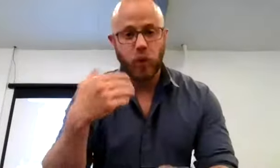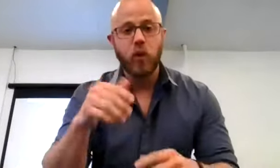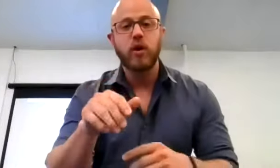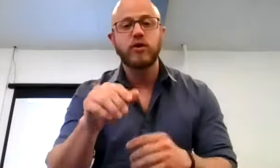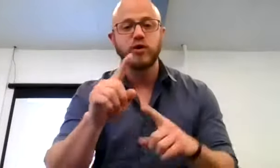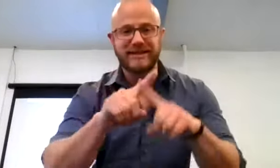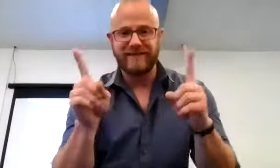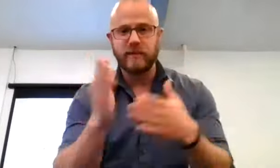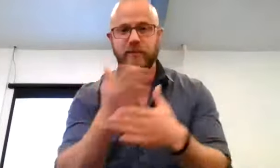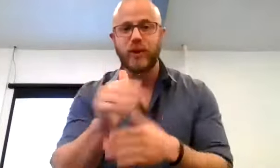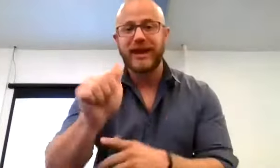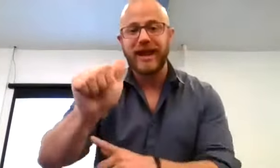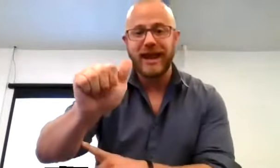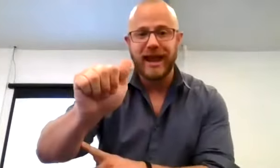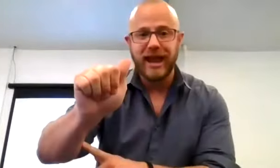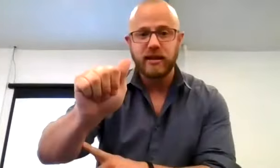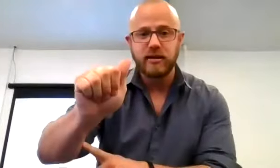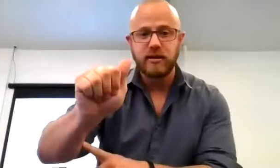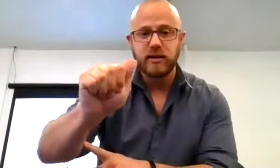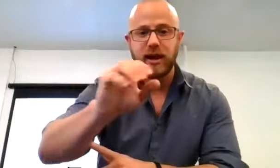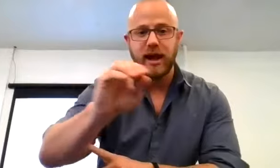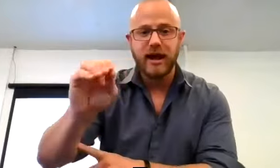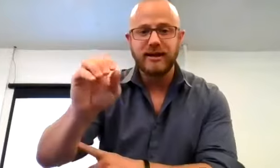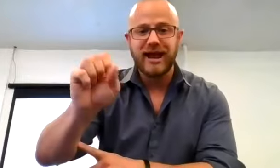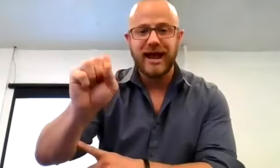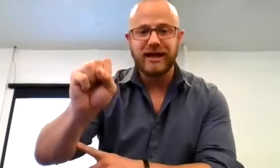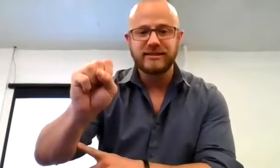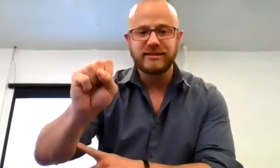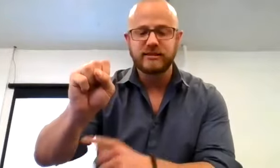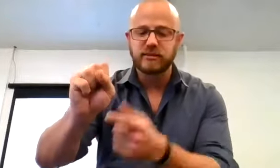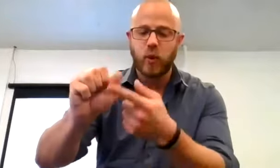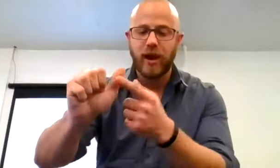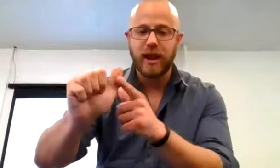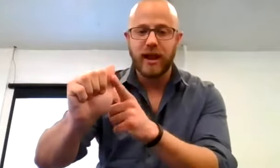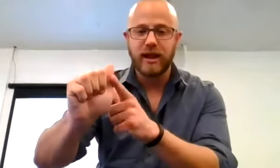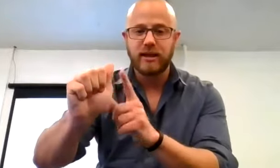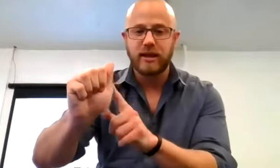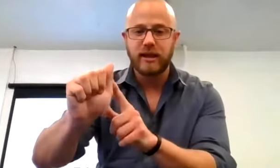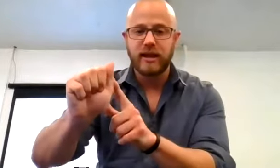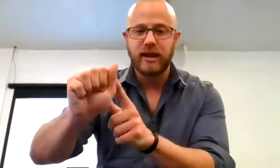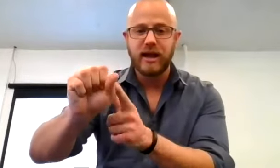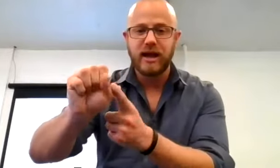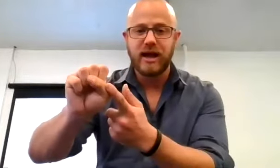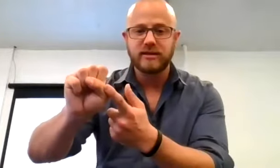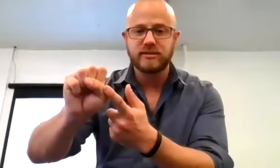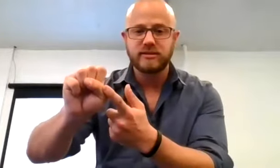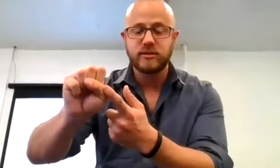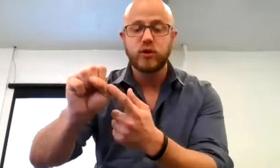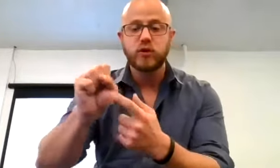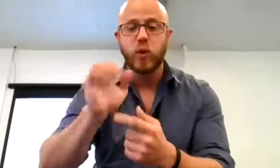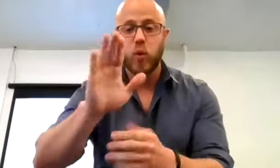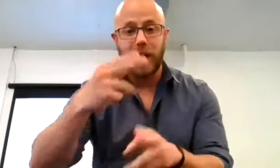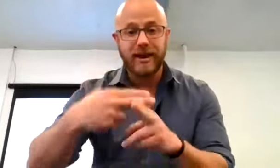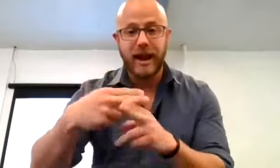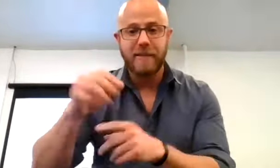So, of course, with before, there's the A, and then there's S. You see how my thumb moves? A is on the side, S is in the